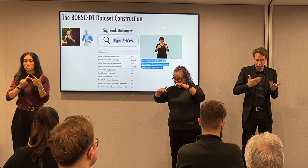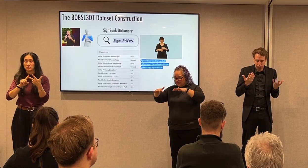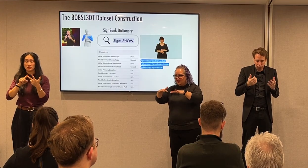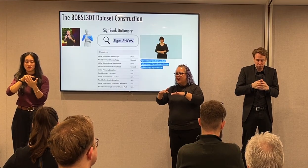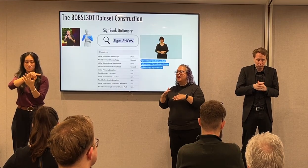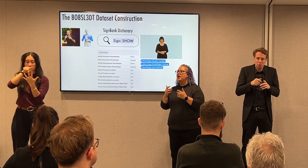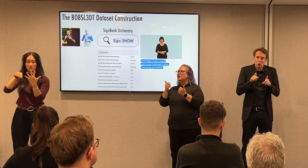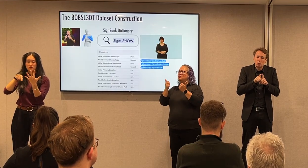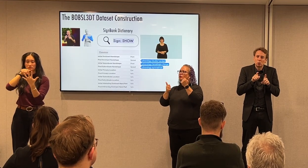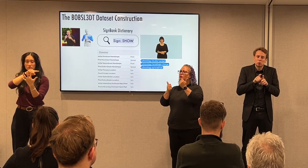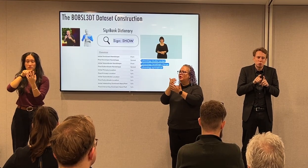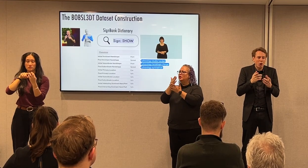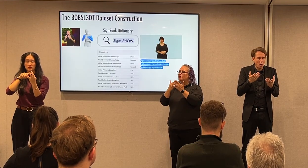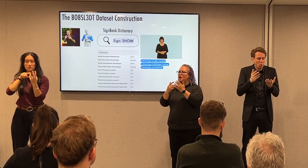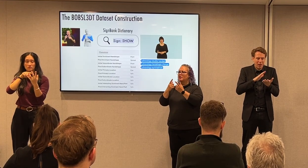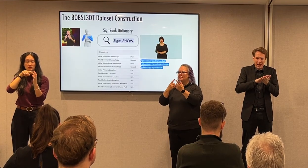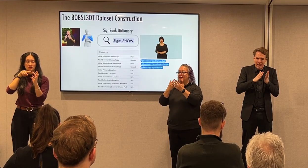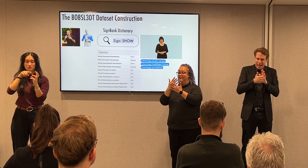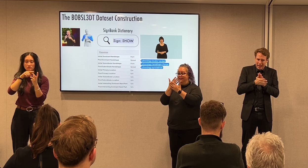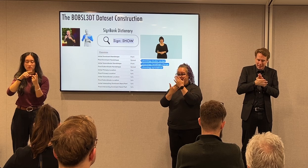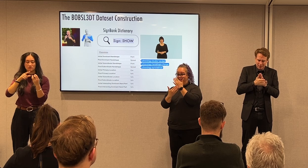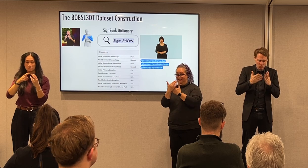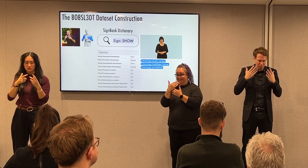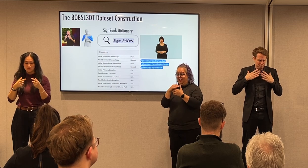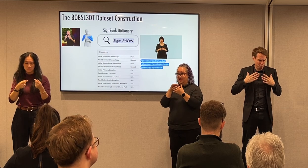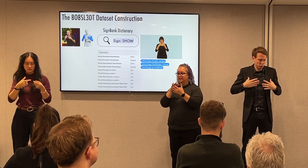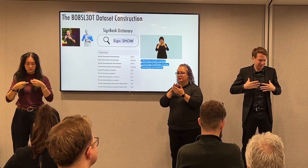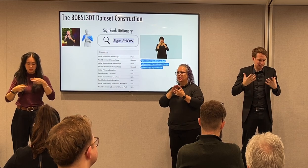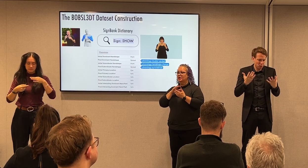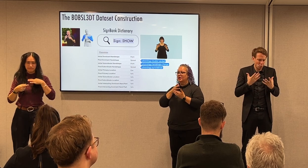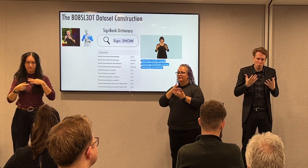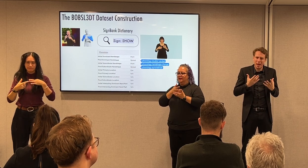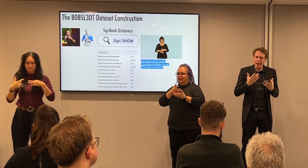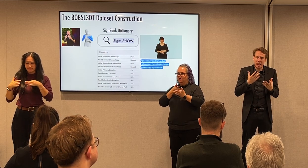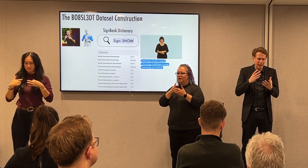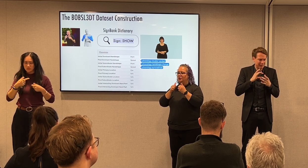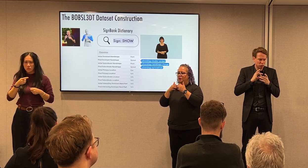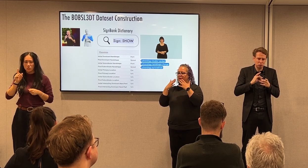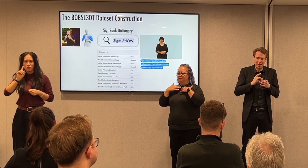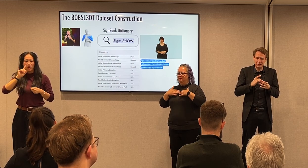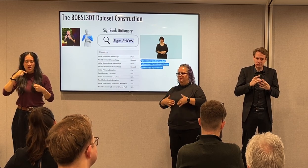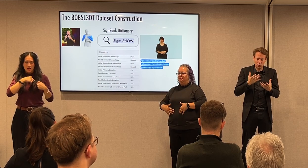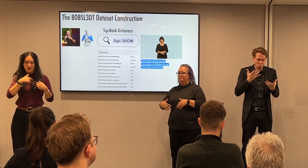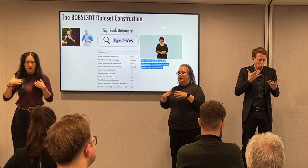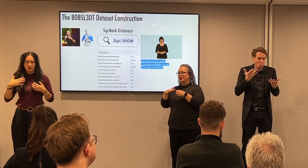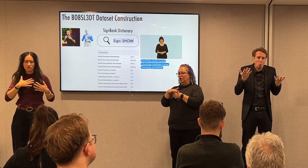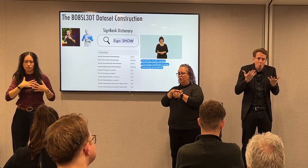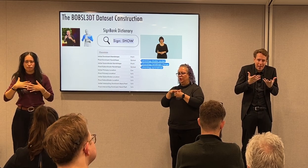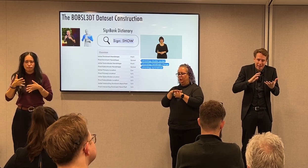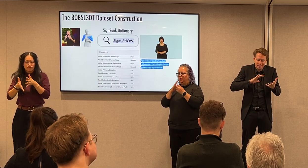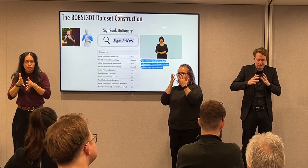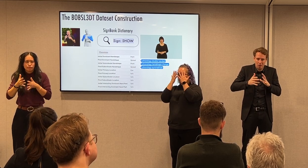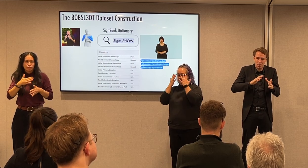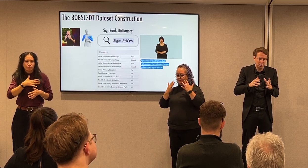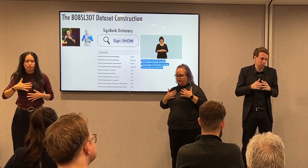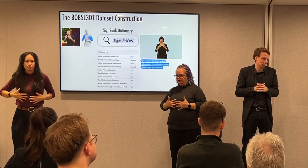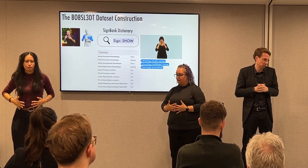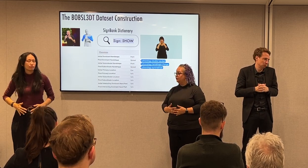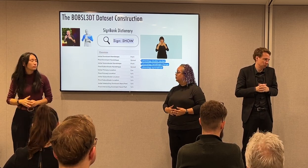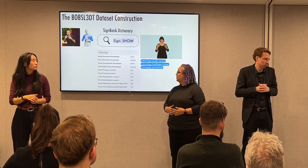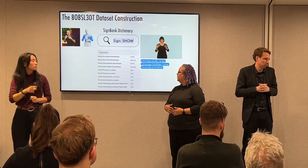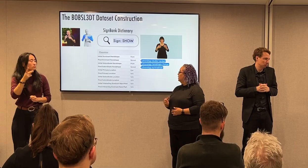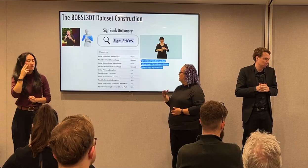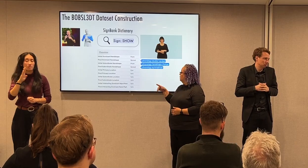hands interacting with the body part, which is the location where the sign happens. And also, as you can see in